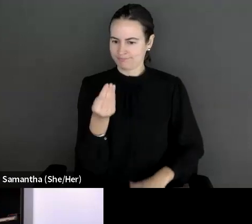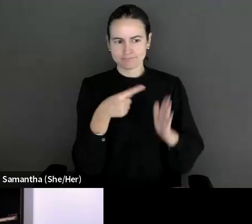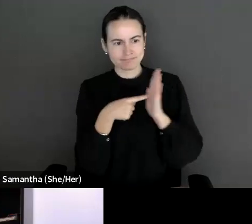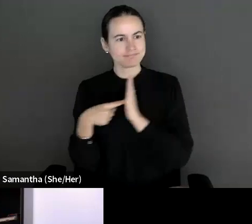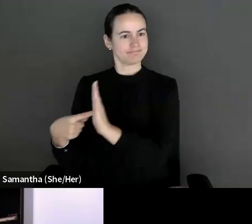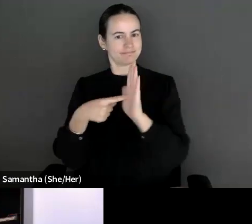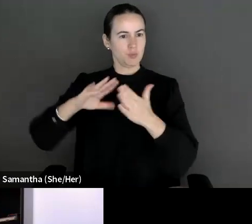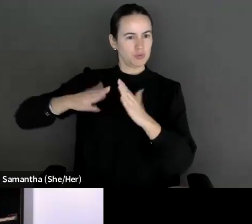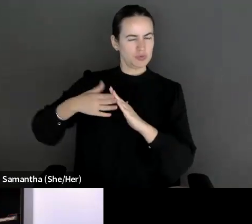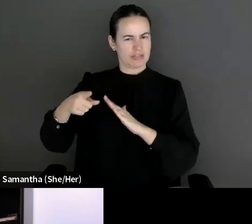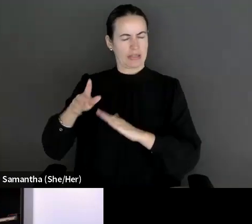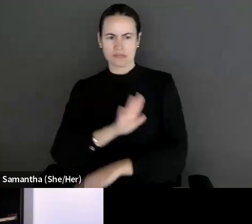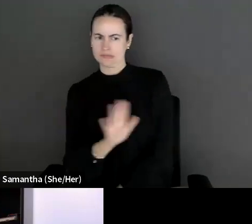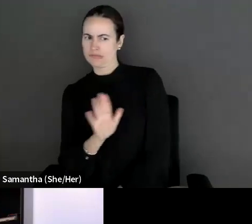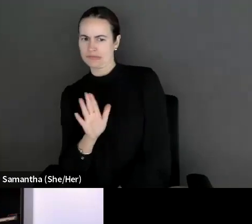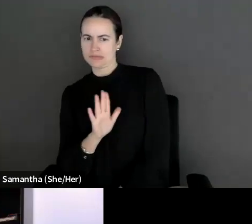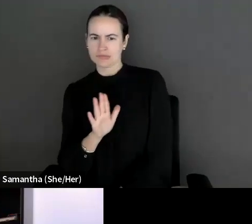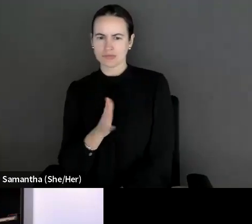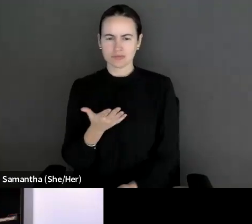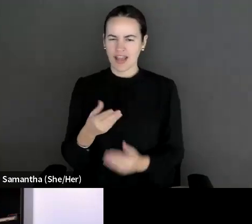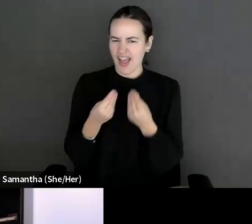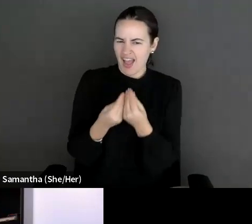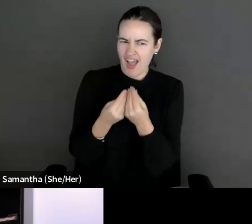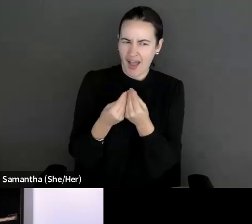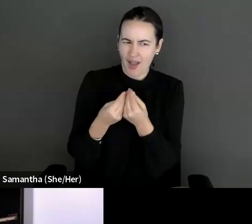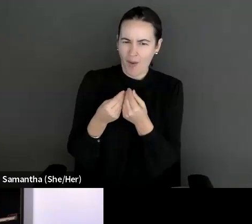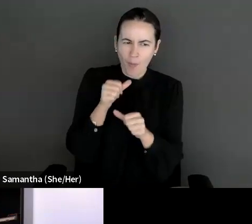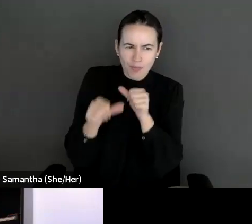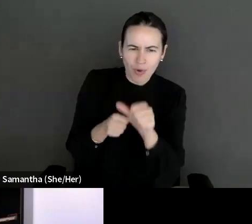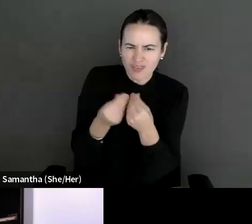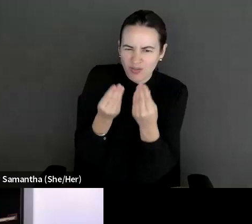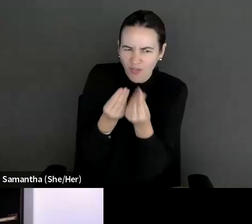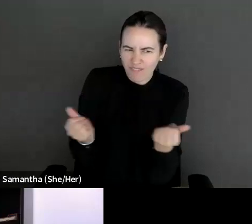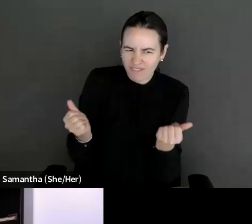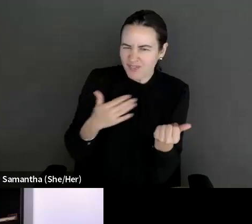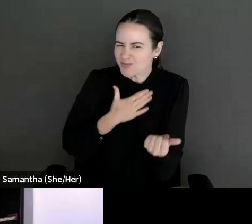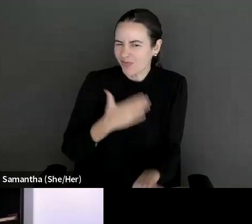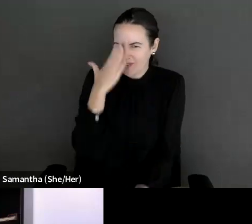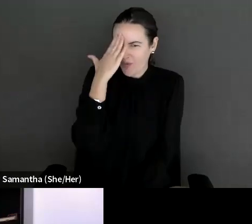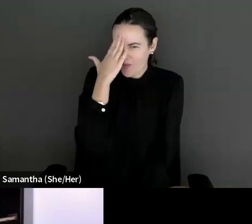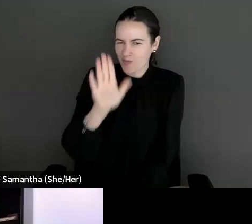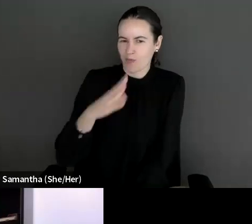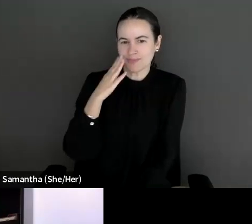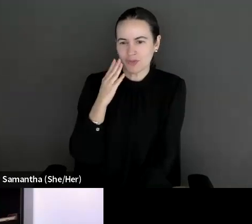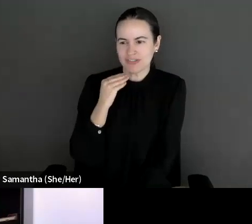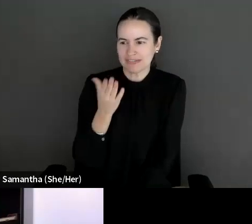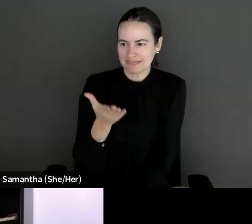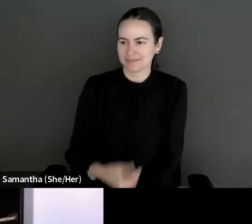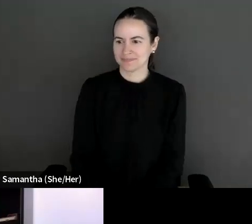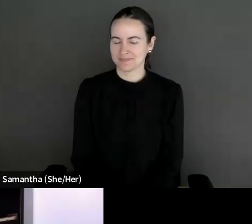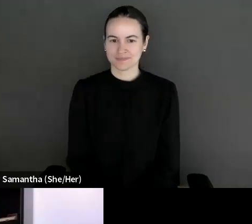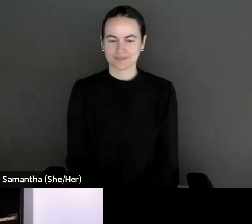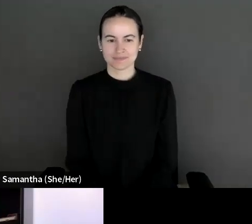and how did you manage that in case you have had such an experience? Thank you very much. I don't have really